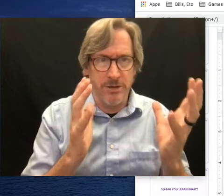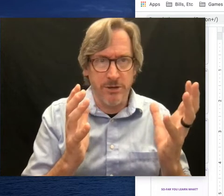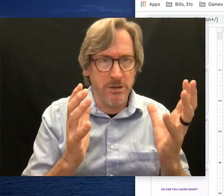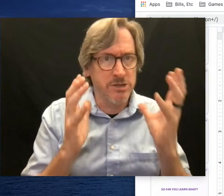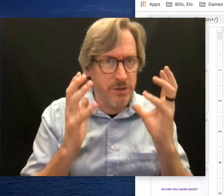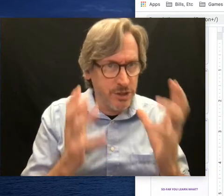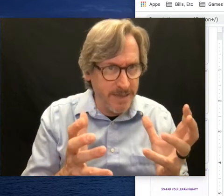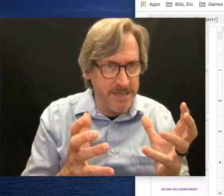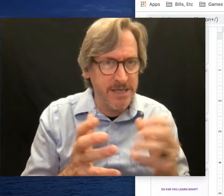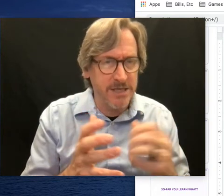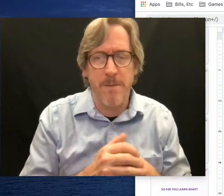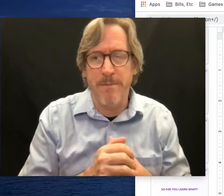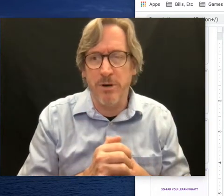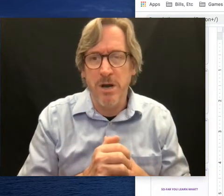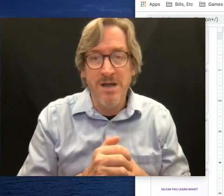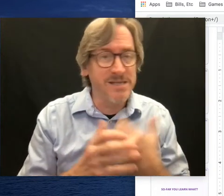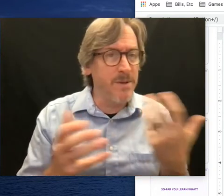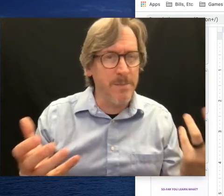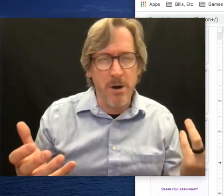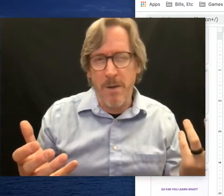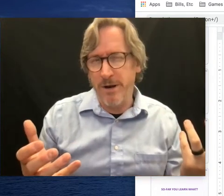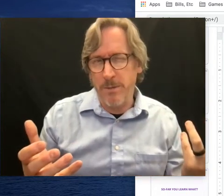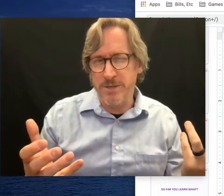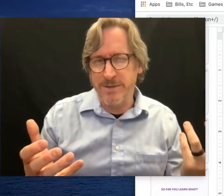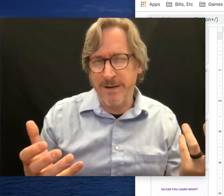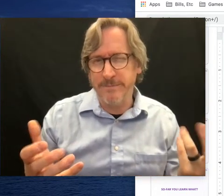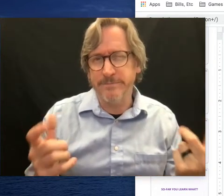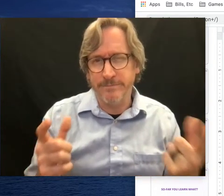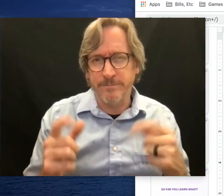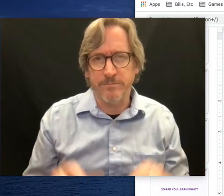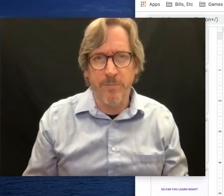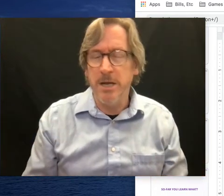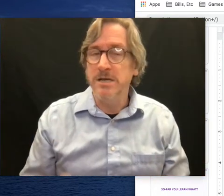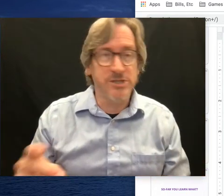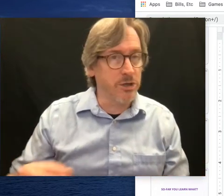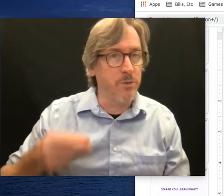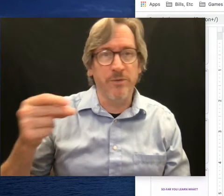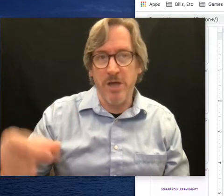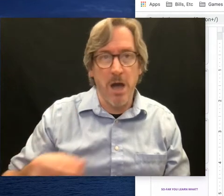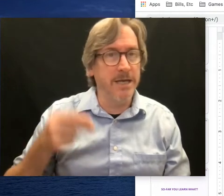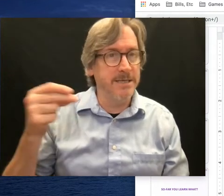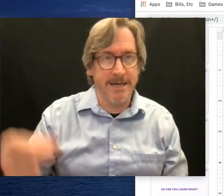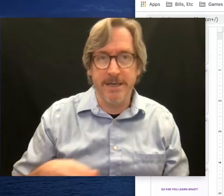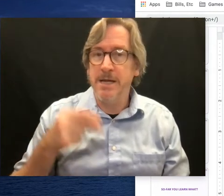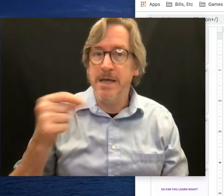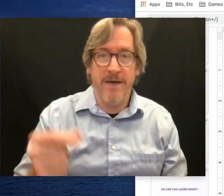based on each other, so they should be easy to remember. Some of them are a bit arbitrary, but start